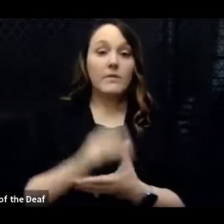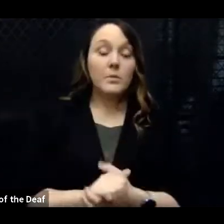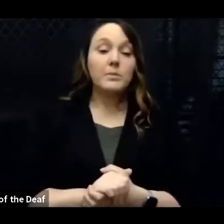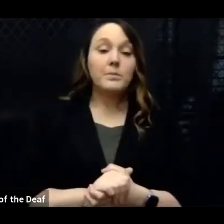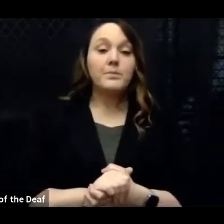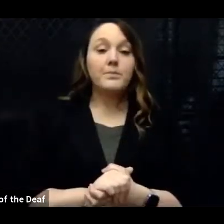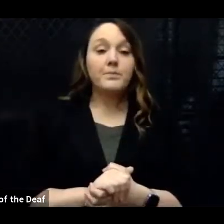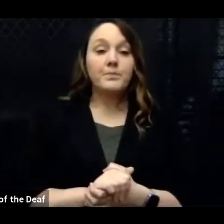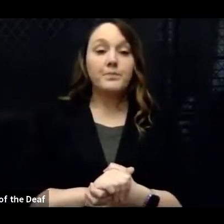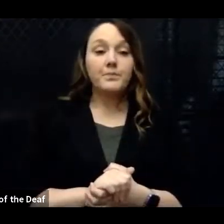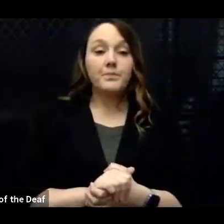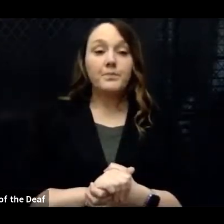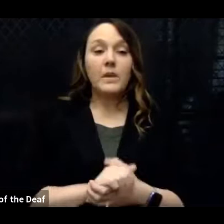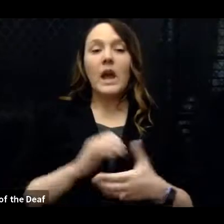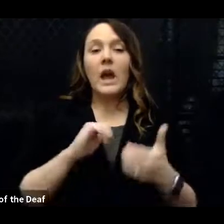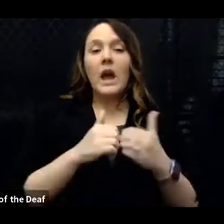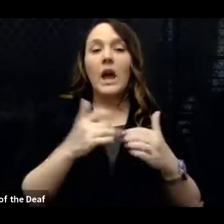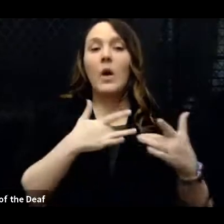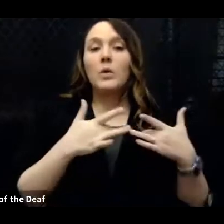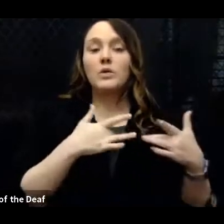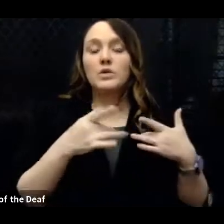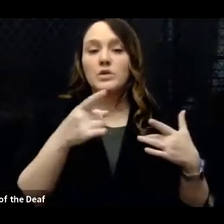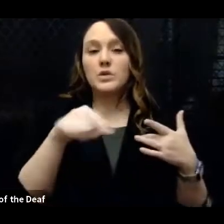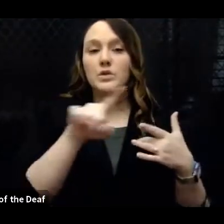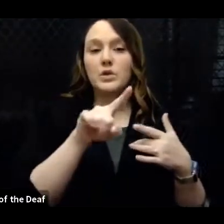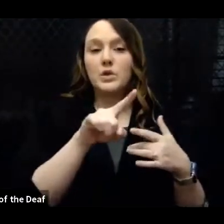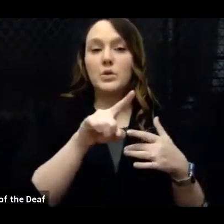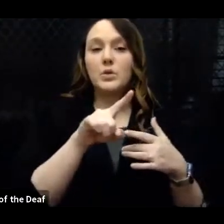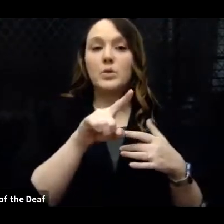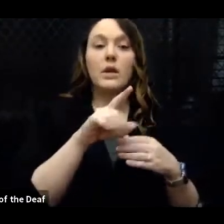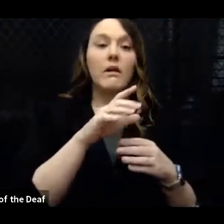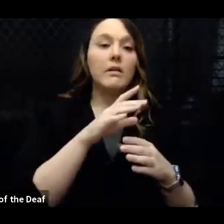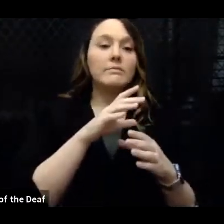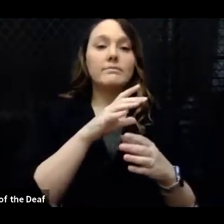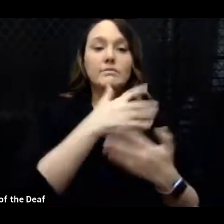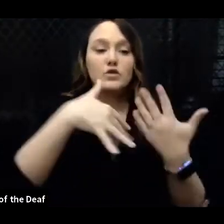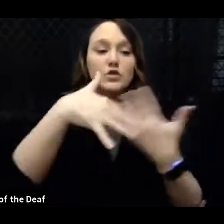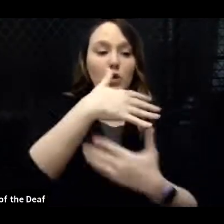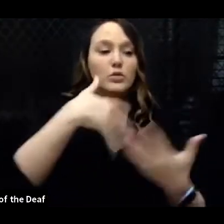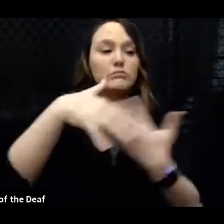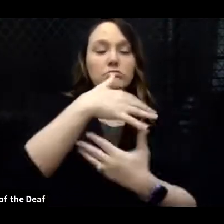Okay, how concerned are you that wishful thinking will overpower caution?